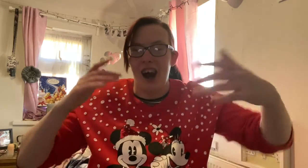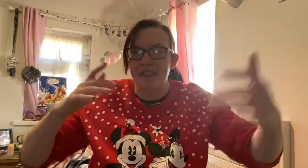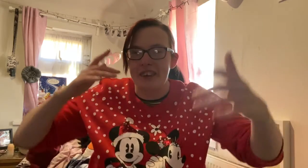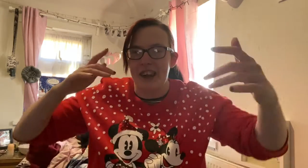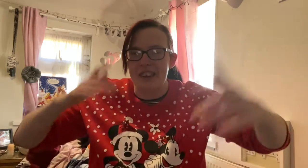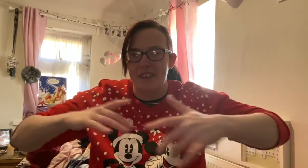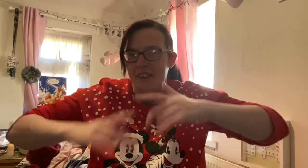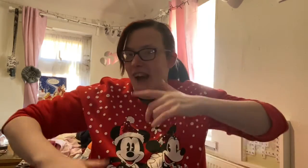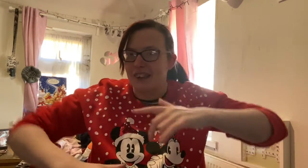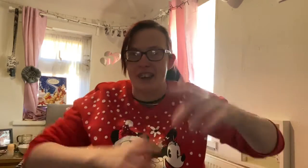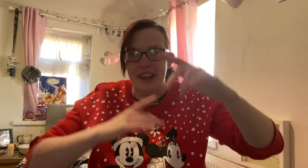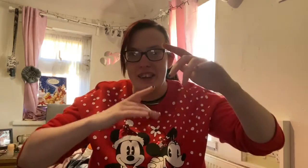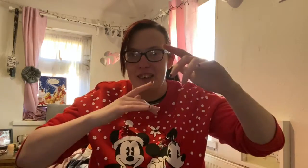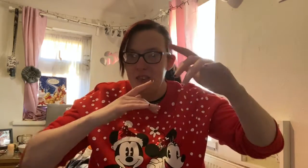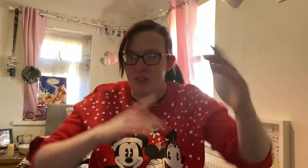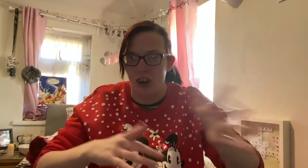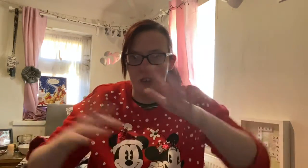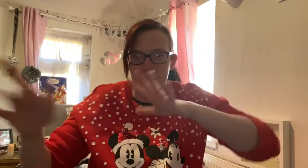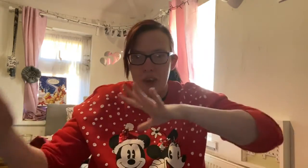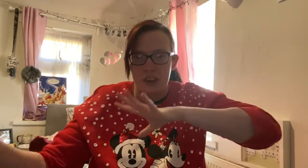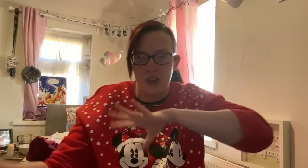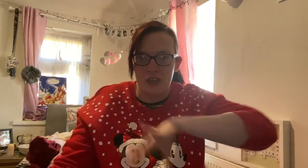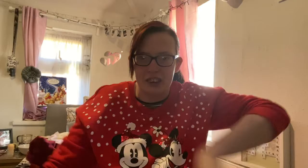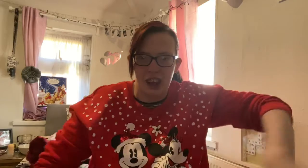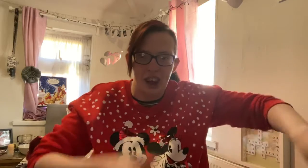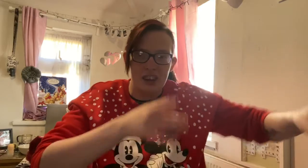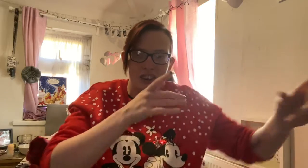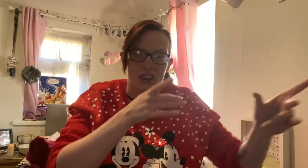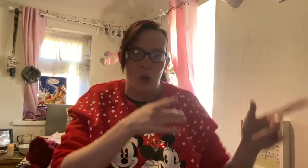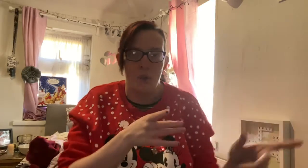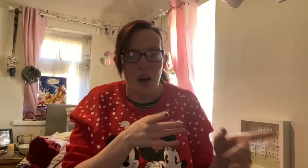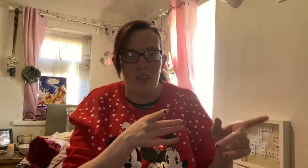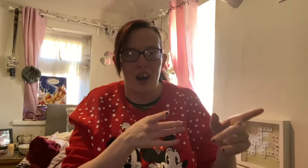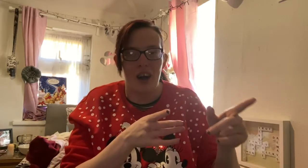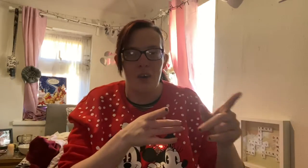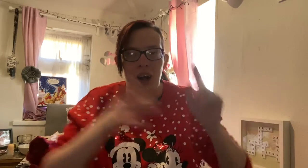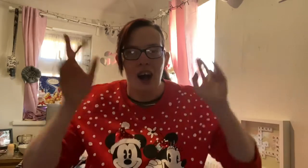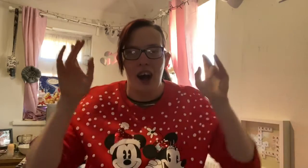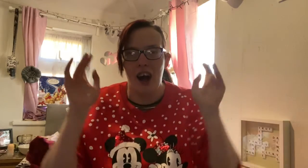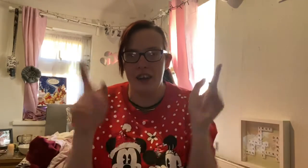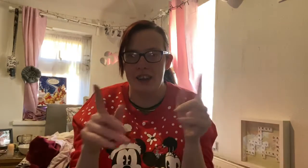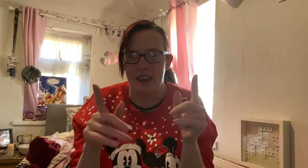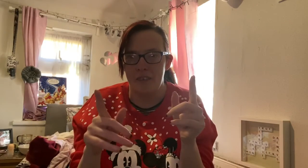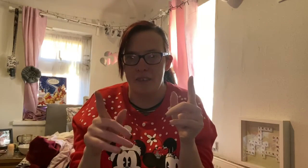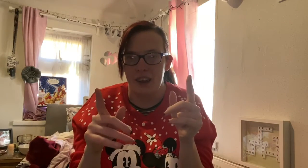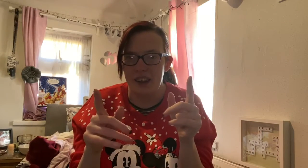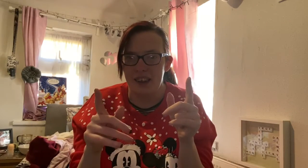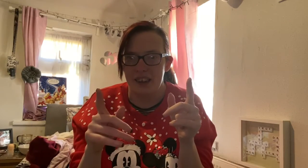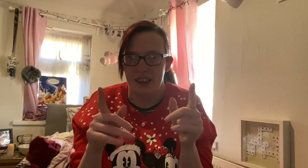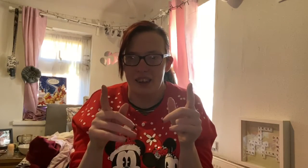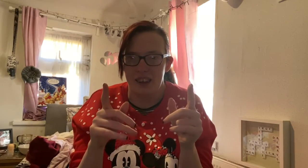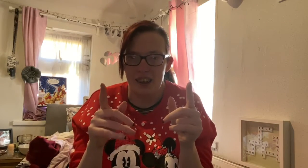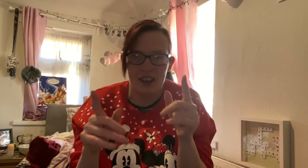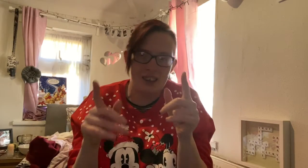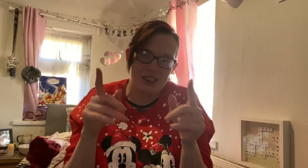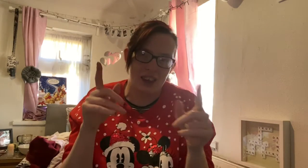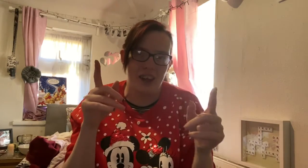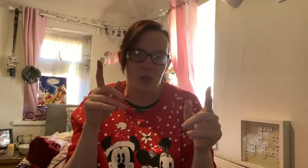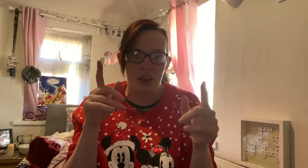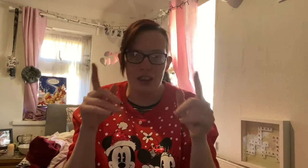Other than the fact that Vlogmas returns tomorrow, because I'm excited for it,